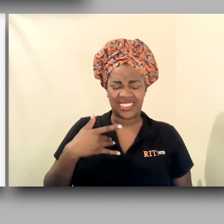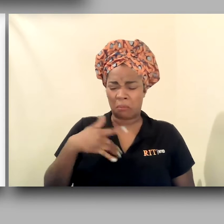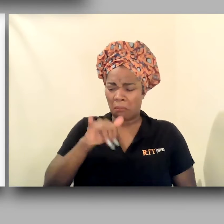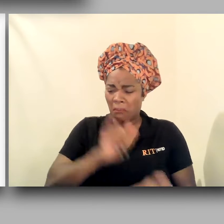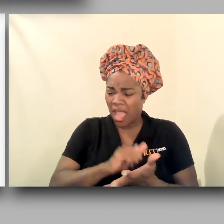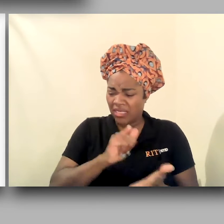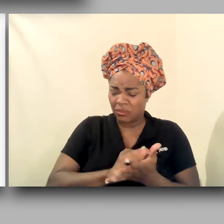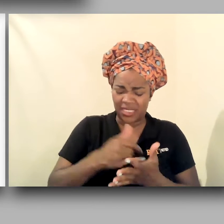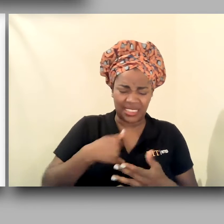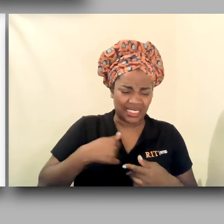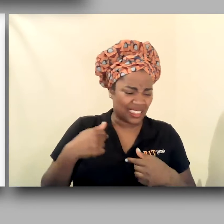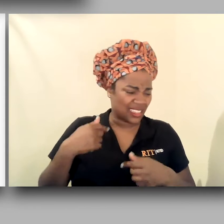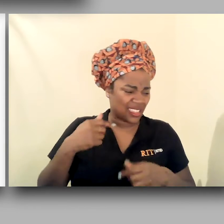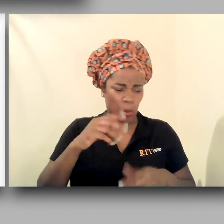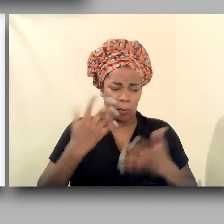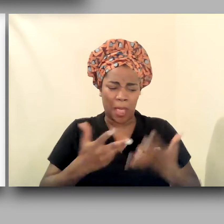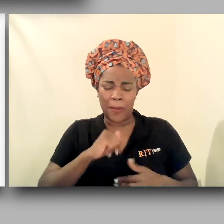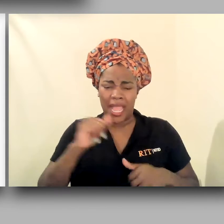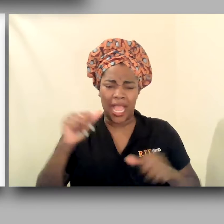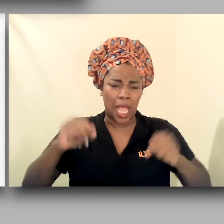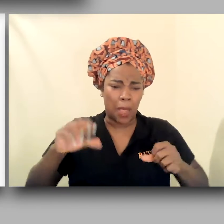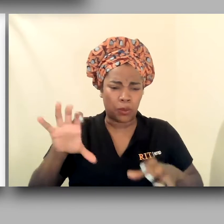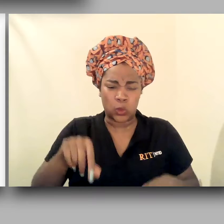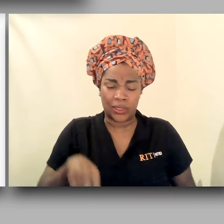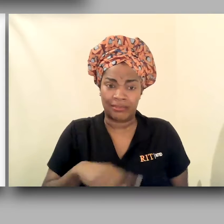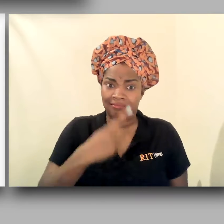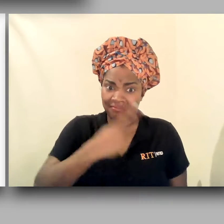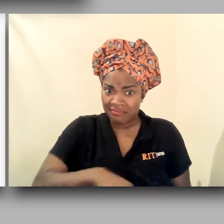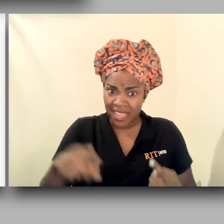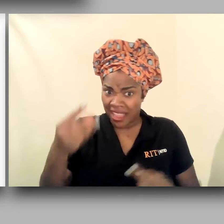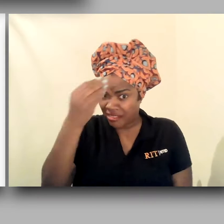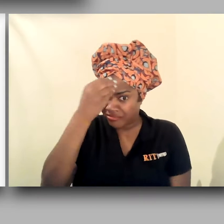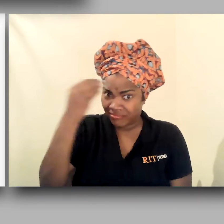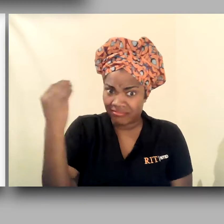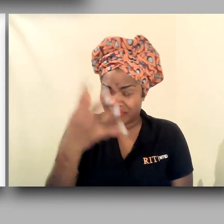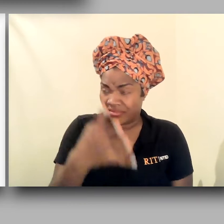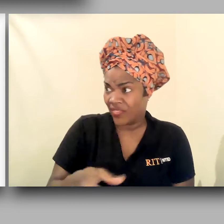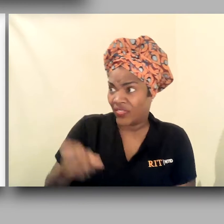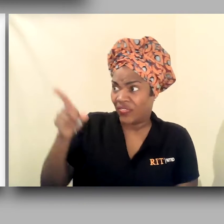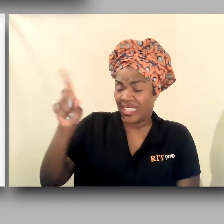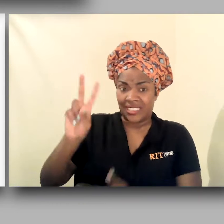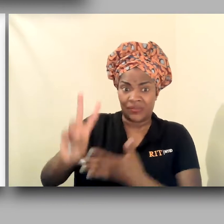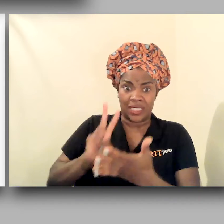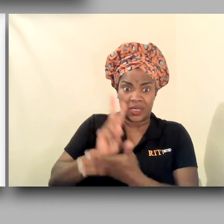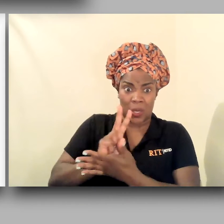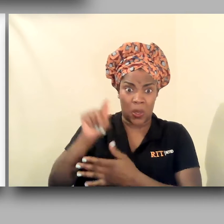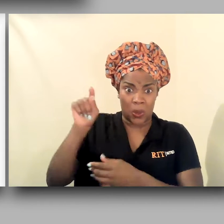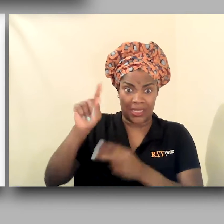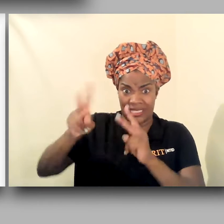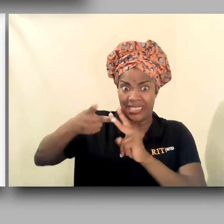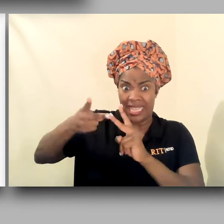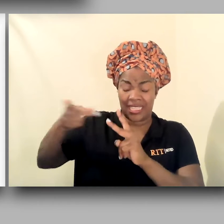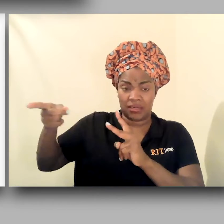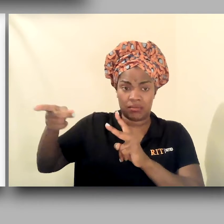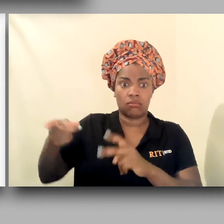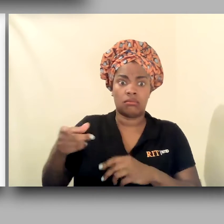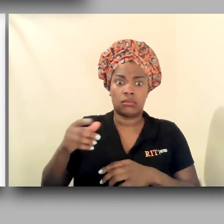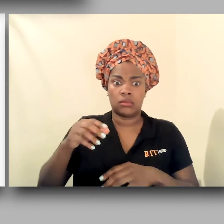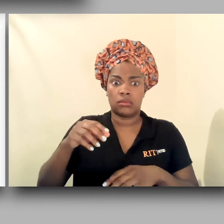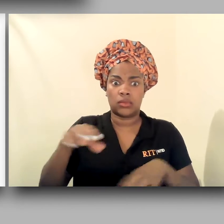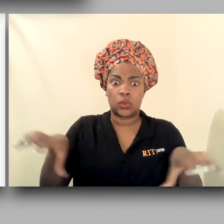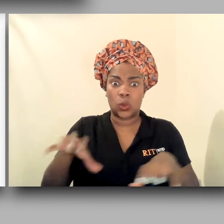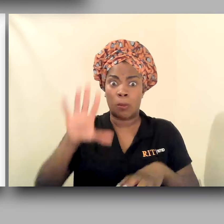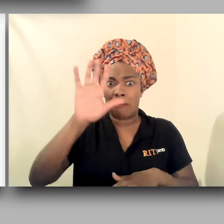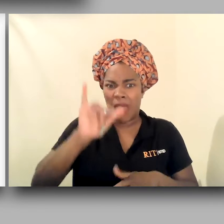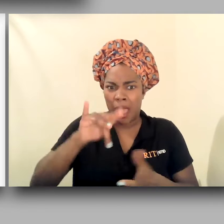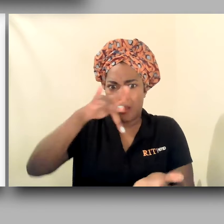I can do this. I'm going to let you know that the second video was done by a middle school student